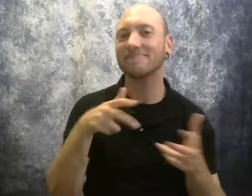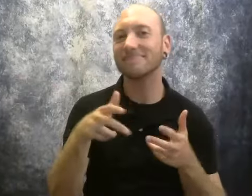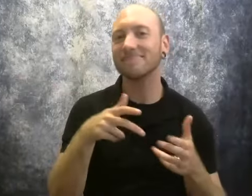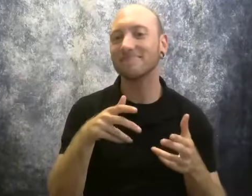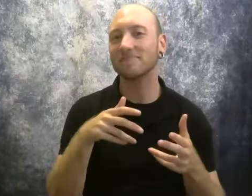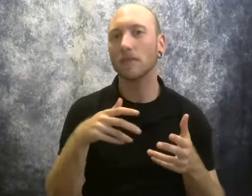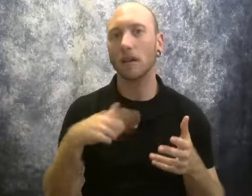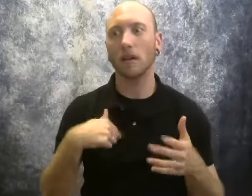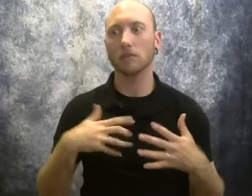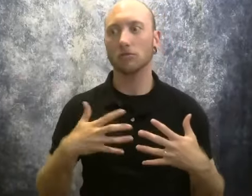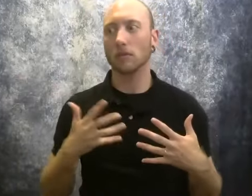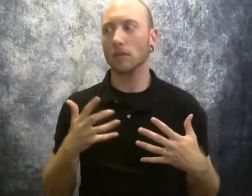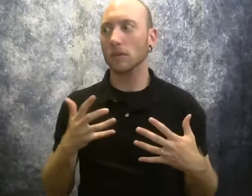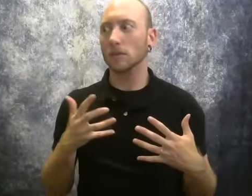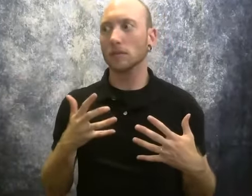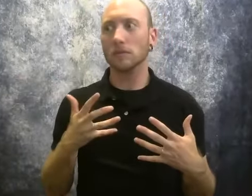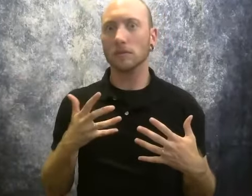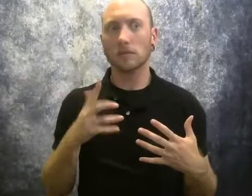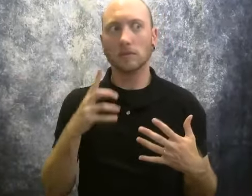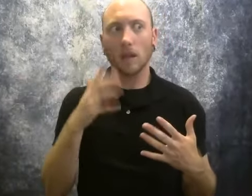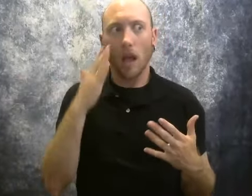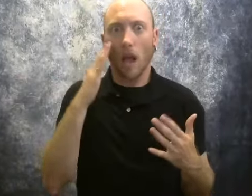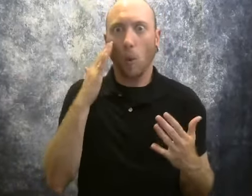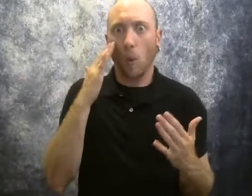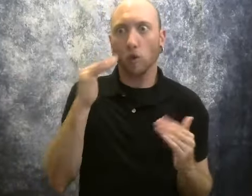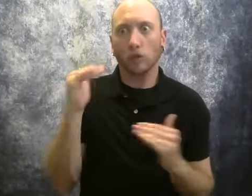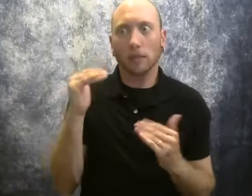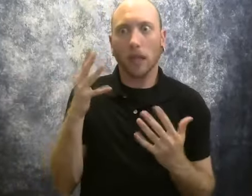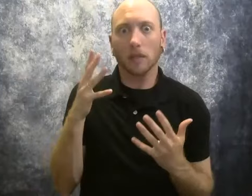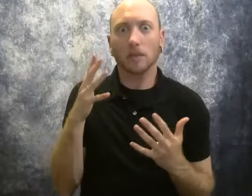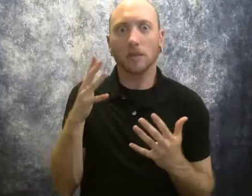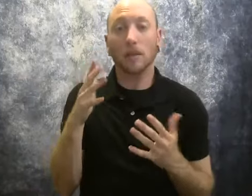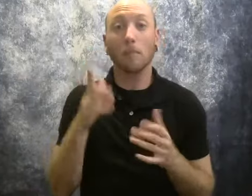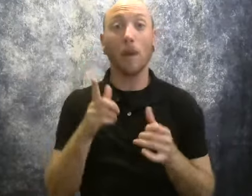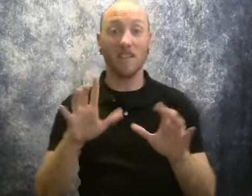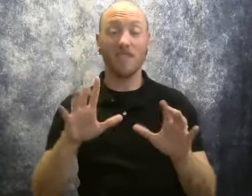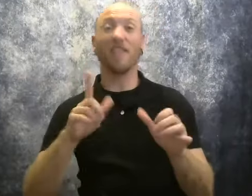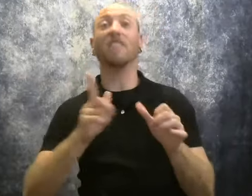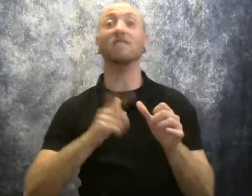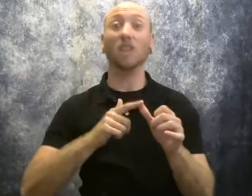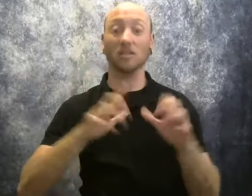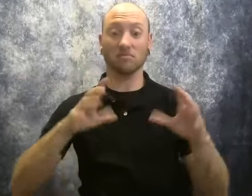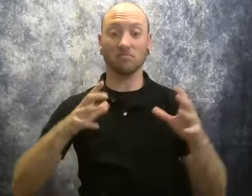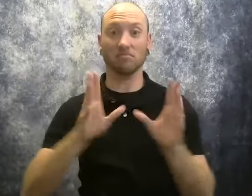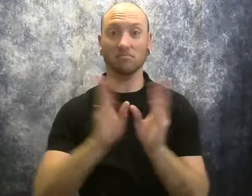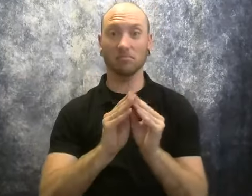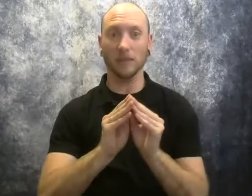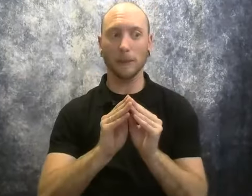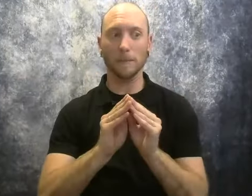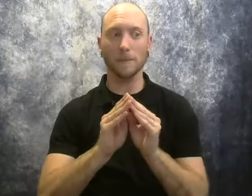mean much. And I suppose I was really on edge. I thought I didn't know what to expect, to be fair. But that first session